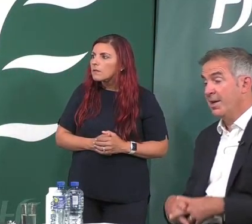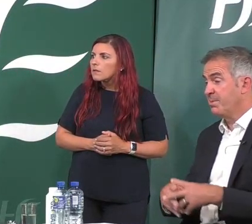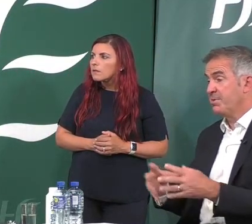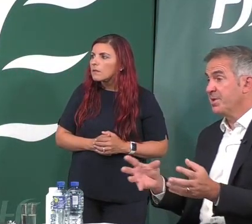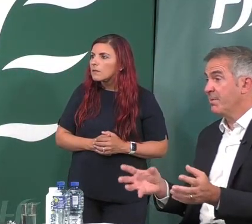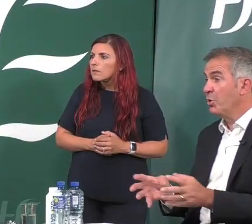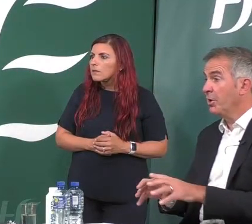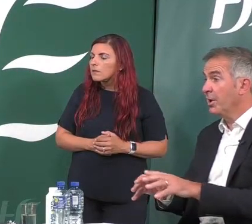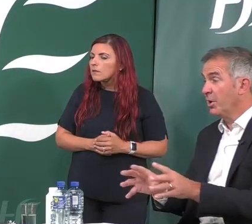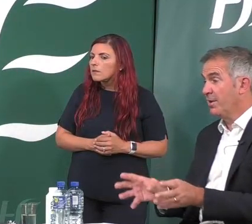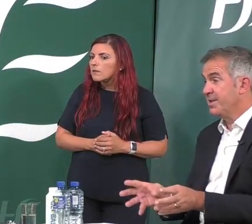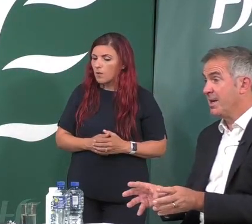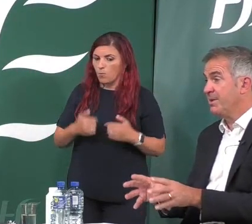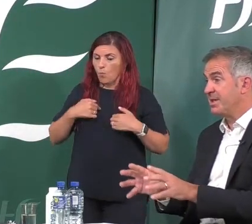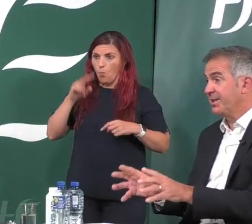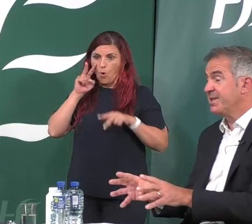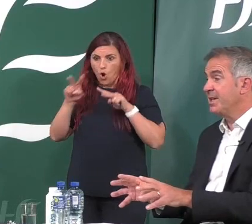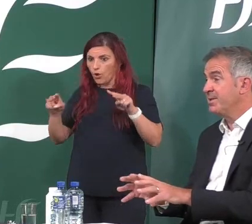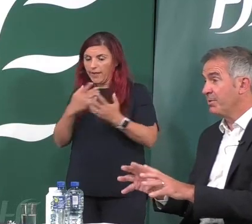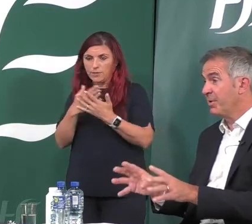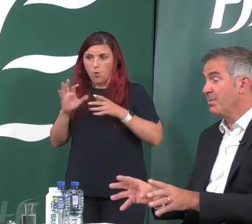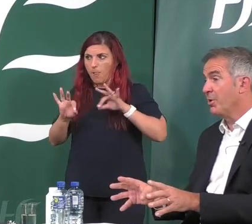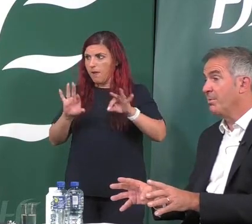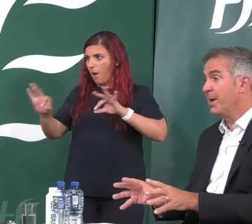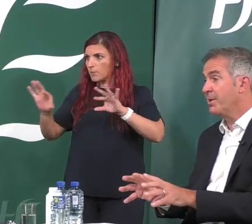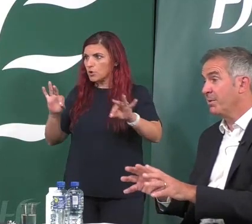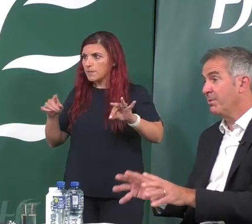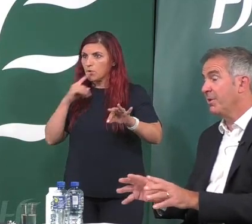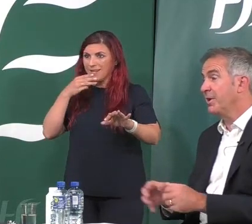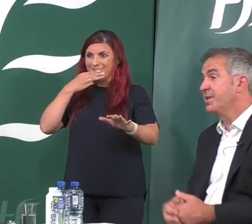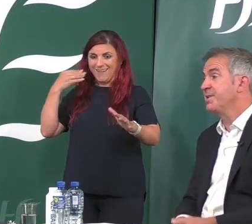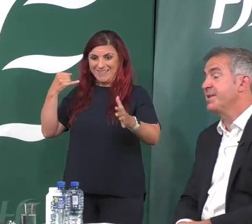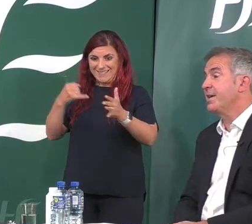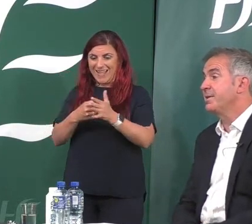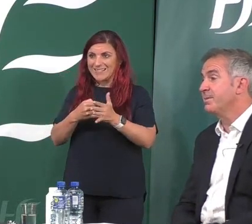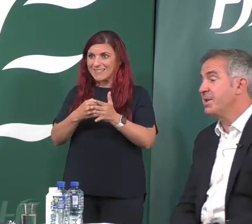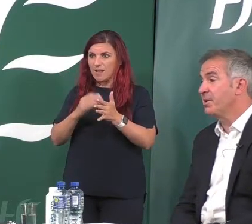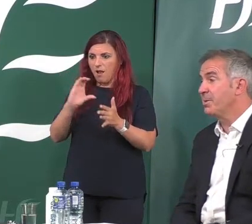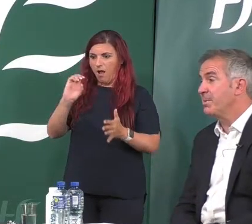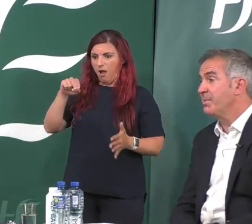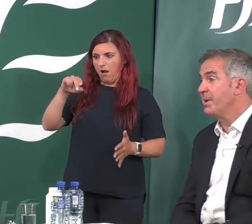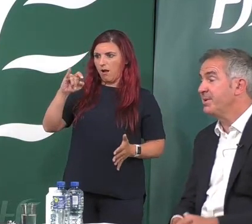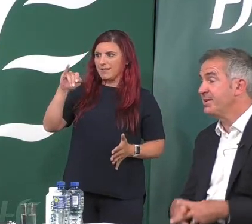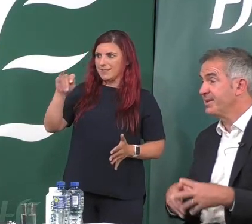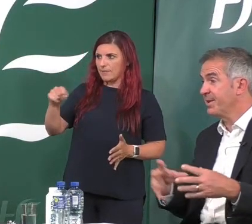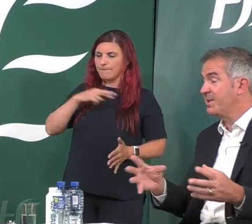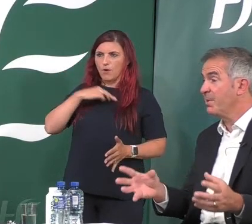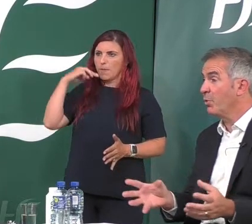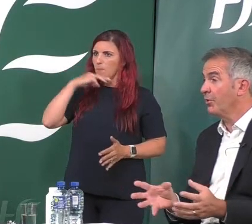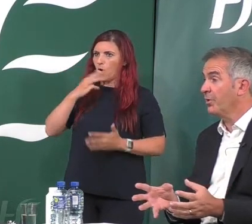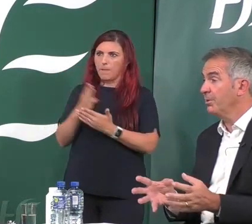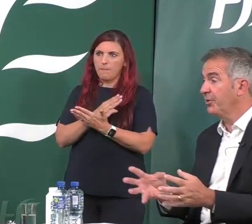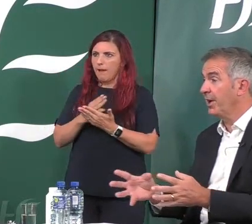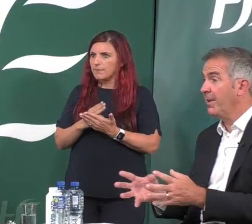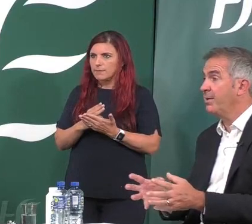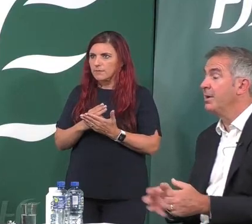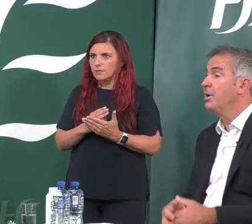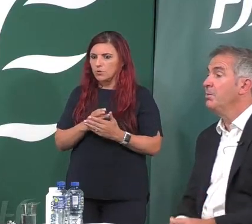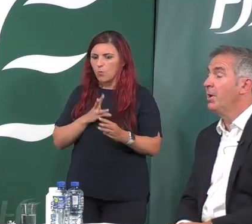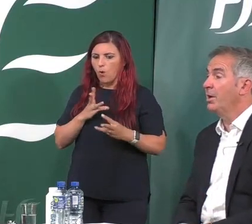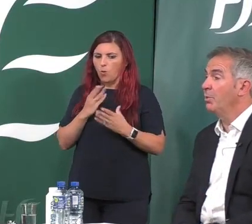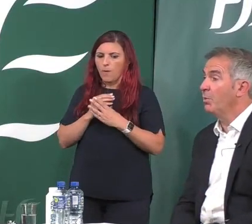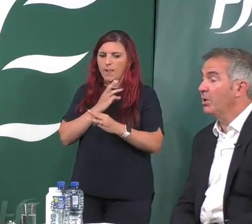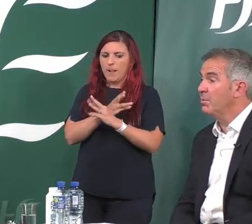No, I suppose we're just saying we're looking at all of those elements. Like consent is one very important part of it. We're very conscious of that in terms of younger people and parents. So that's been worked through as to how